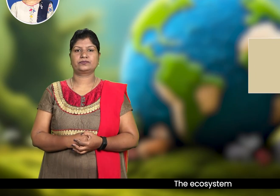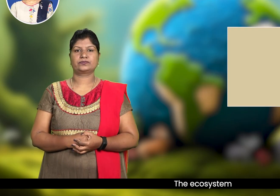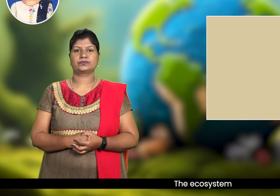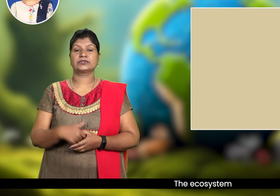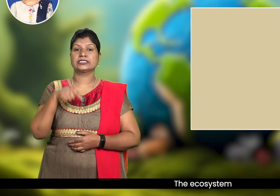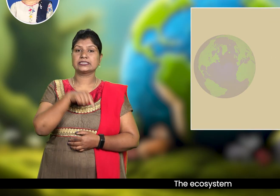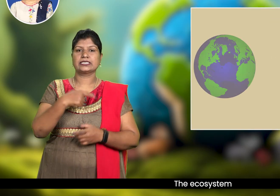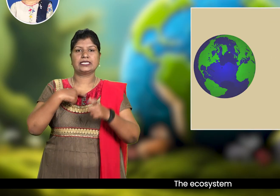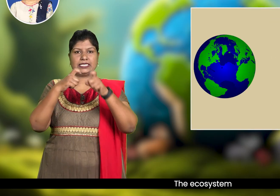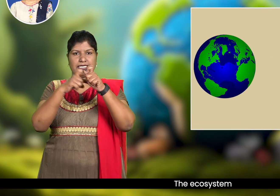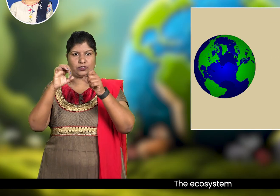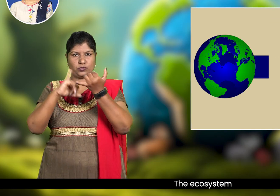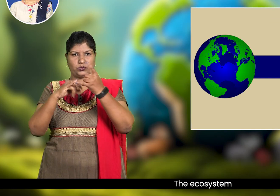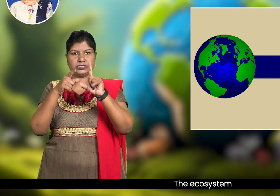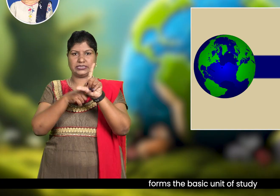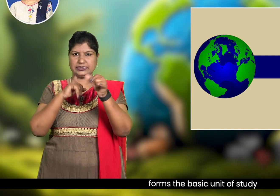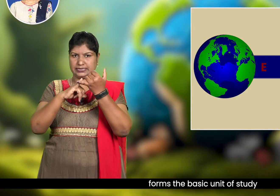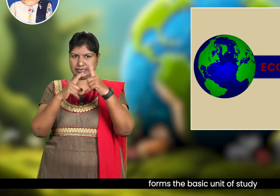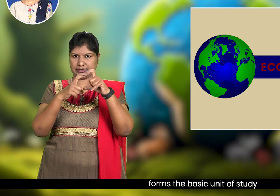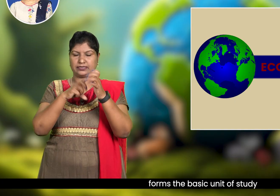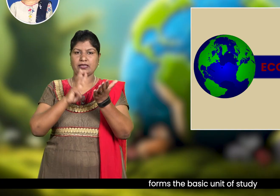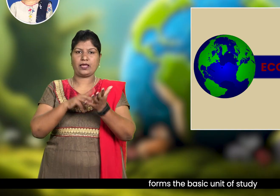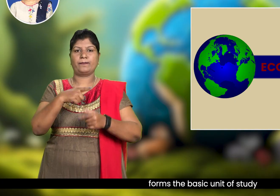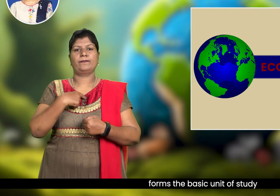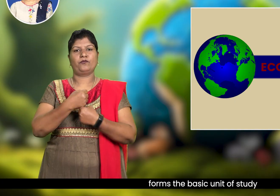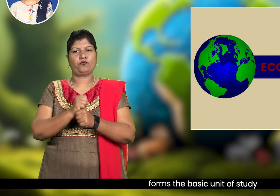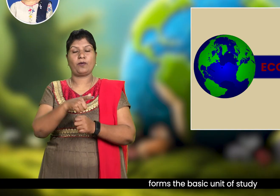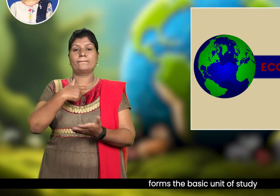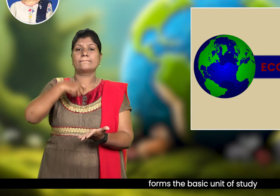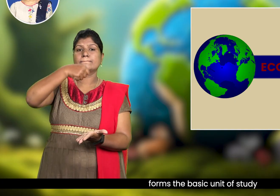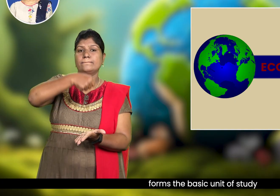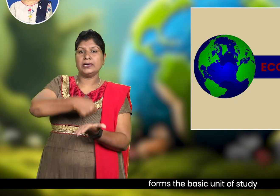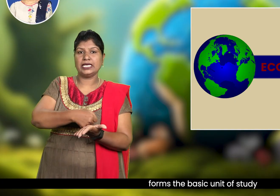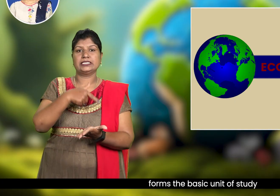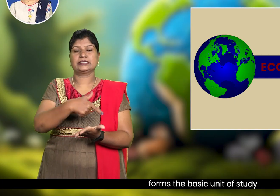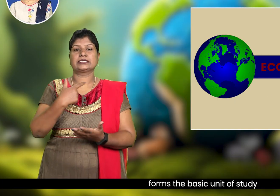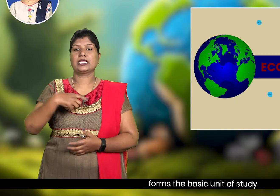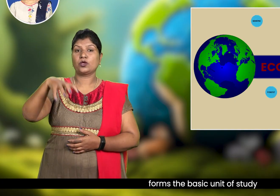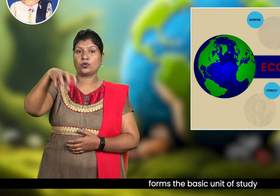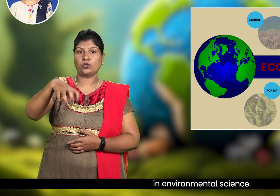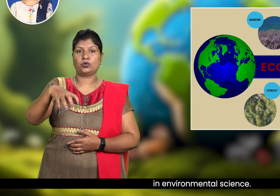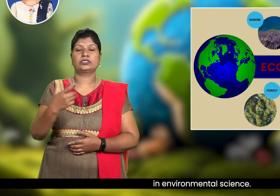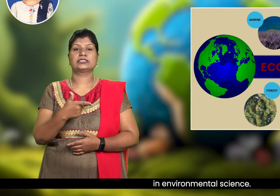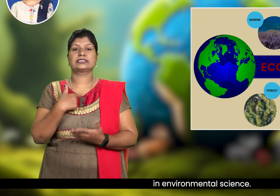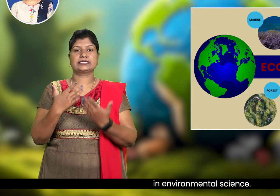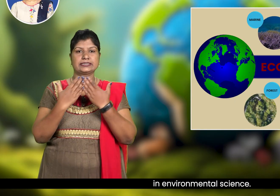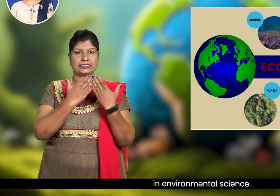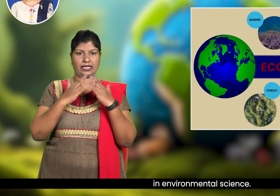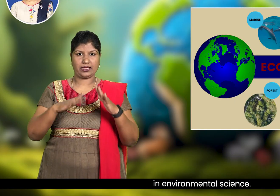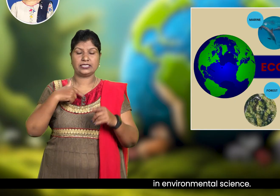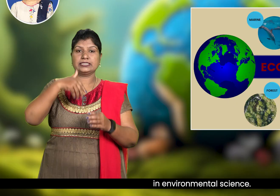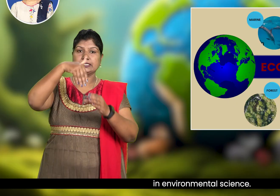The ecosystem forms the basic unit of study in